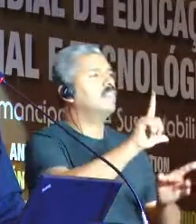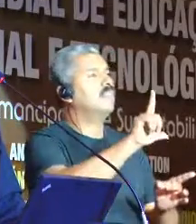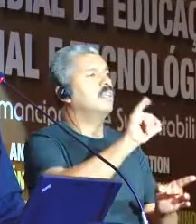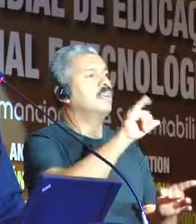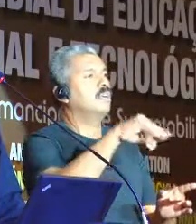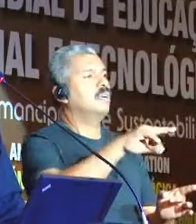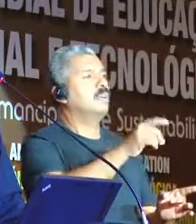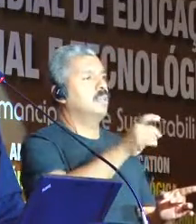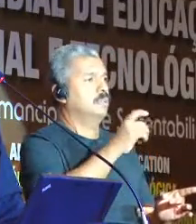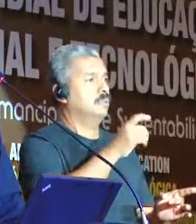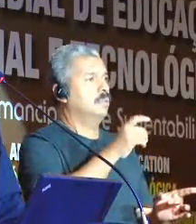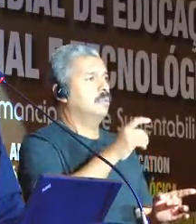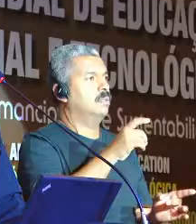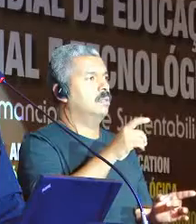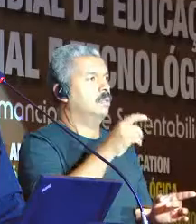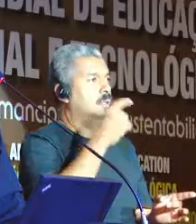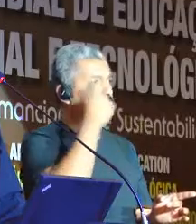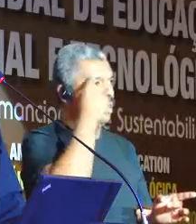was doing.